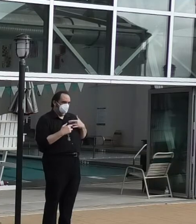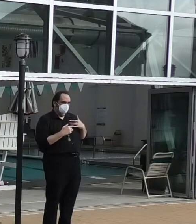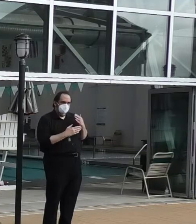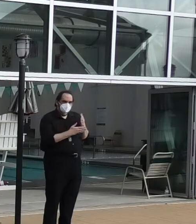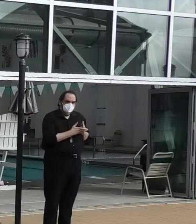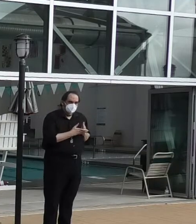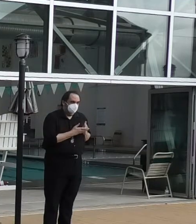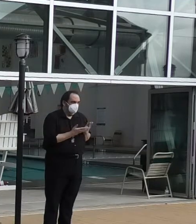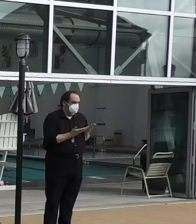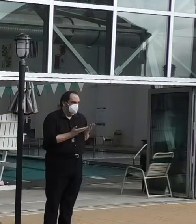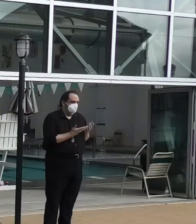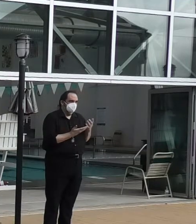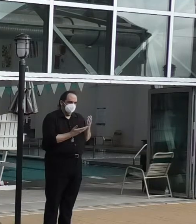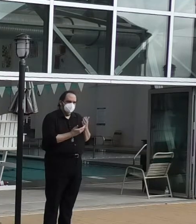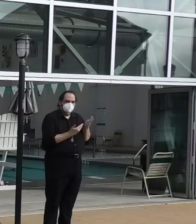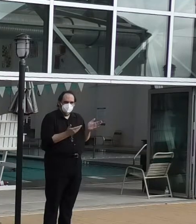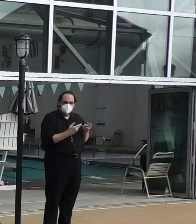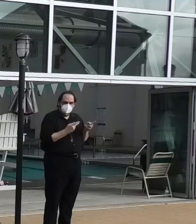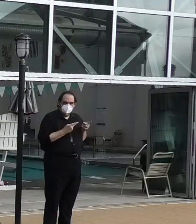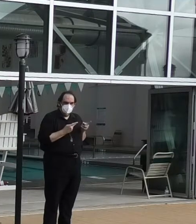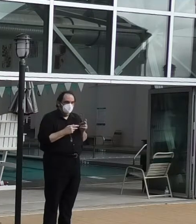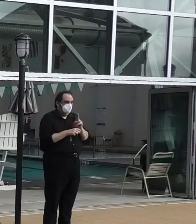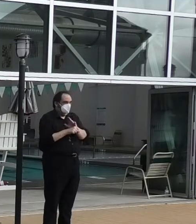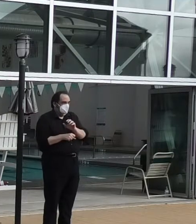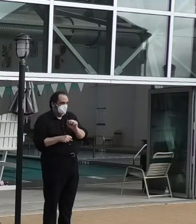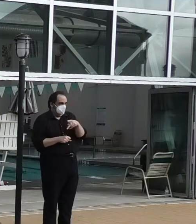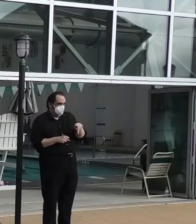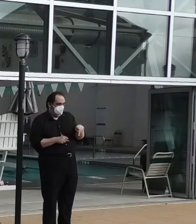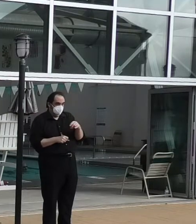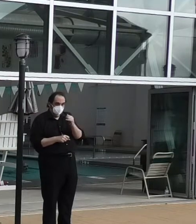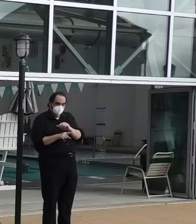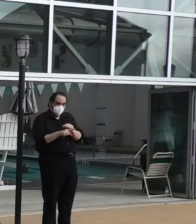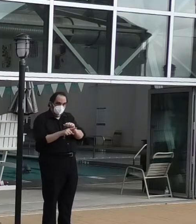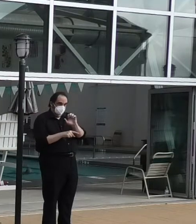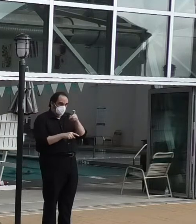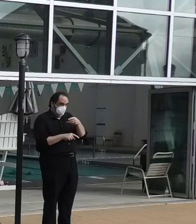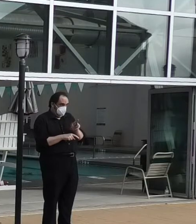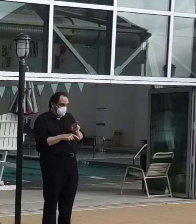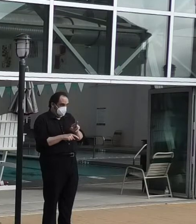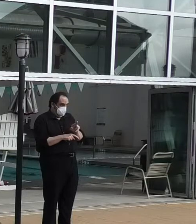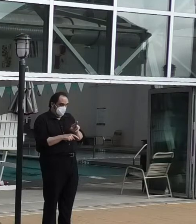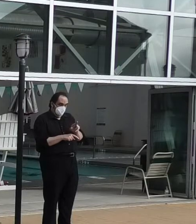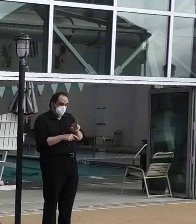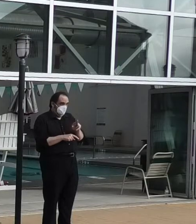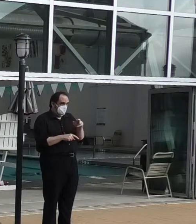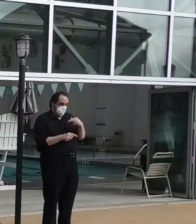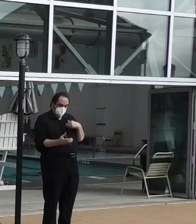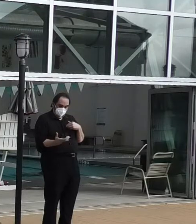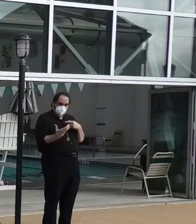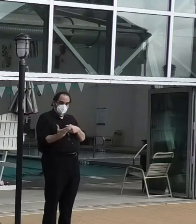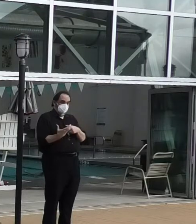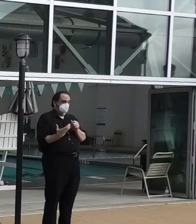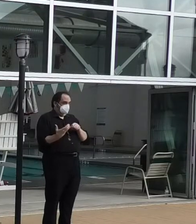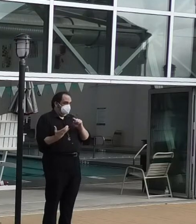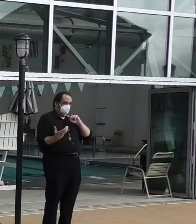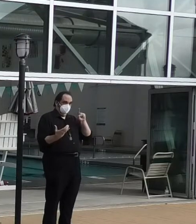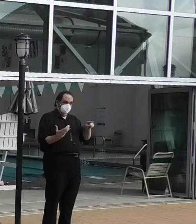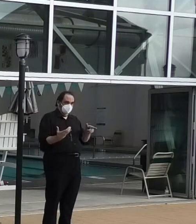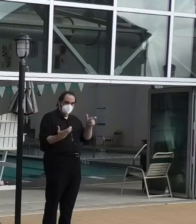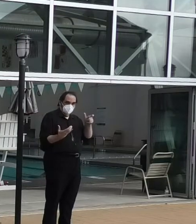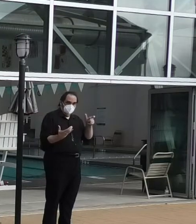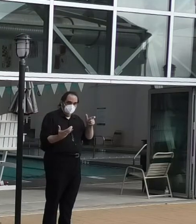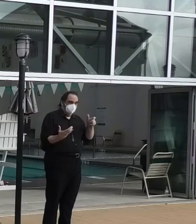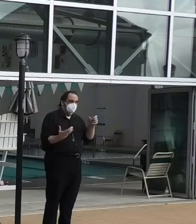public location. Users of the app who are trained in CPR and had the ability to respond to an